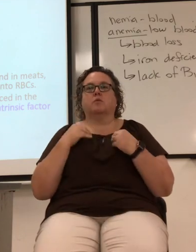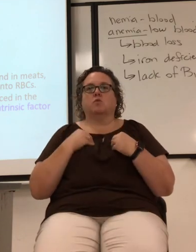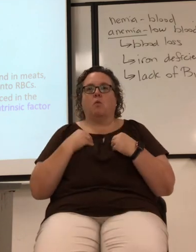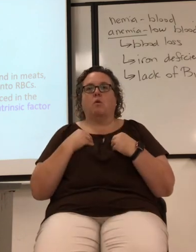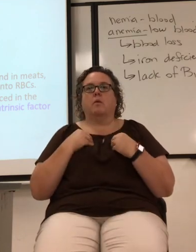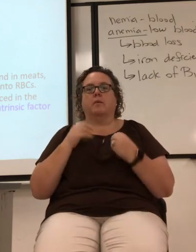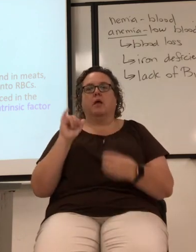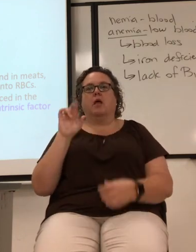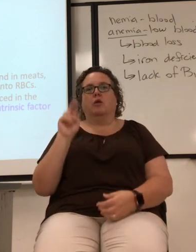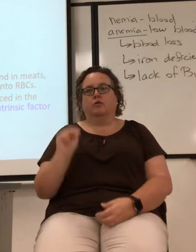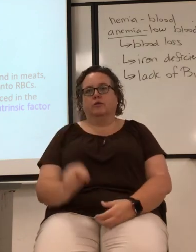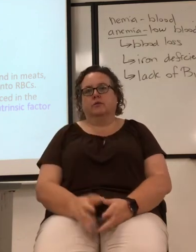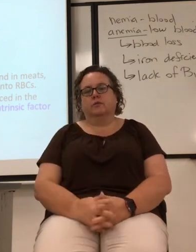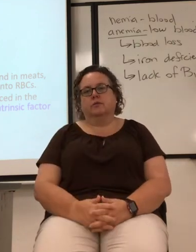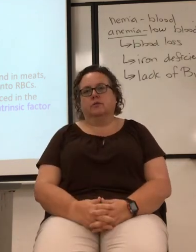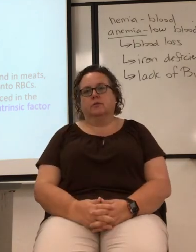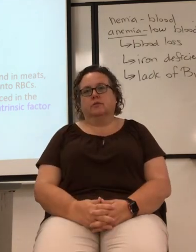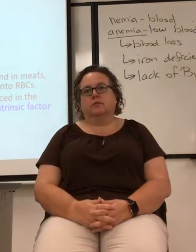iron.